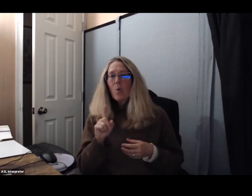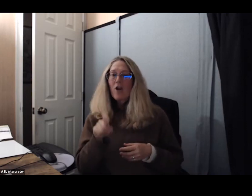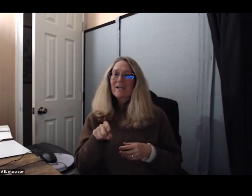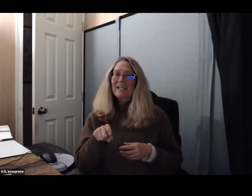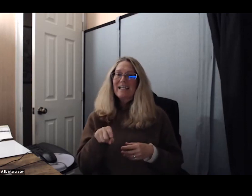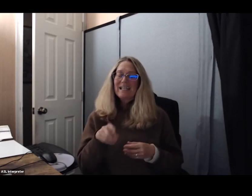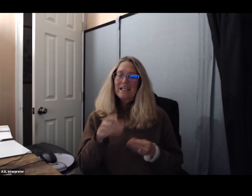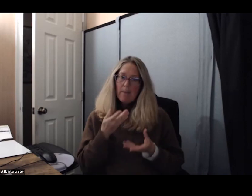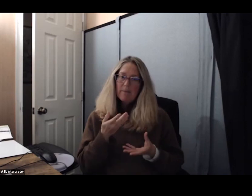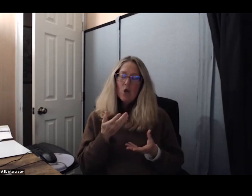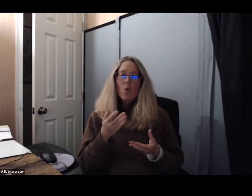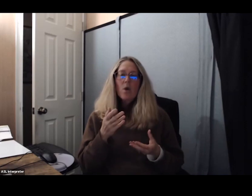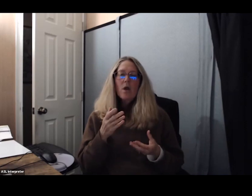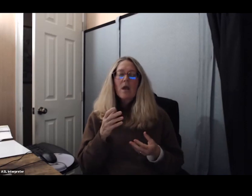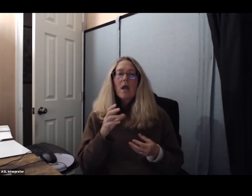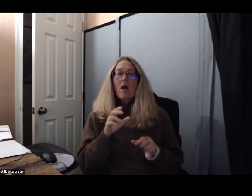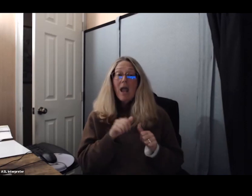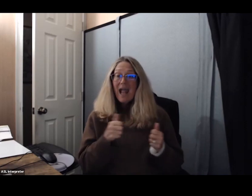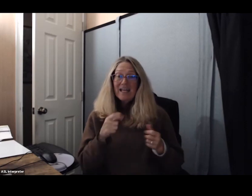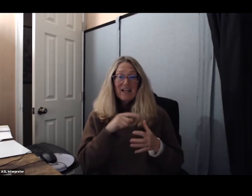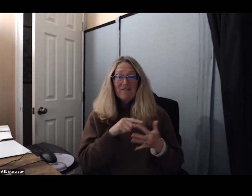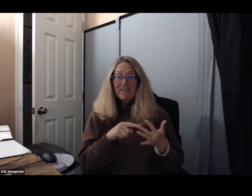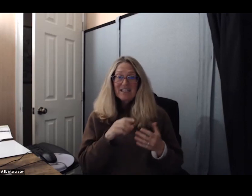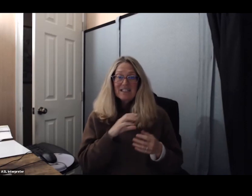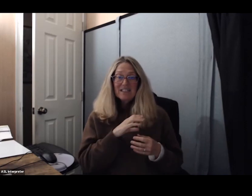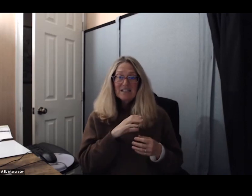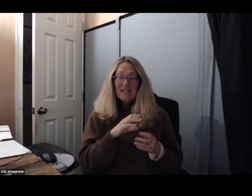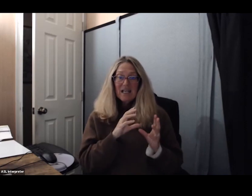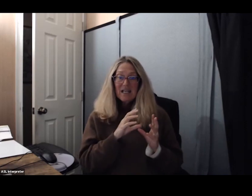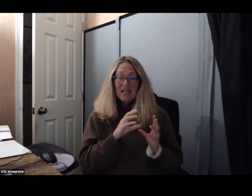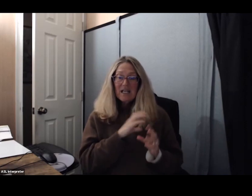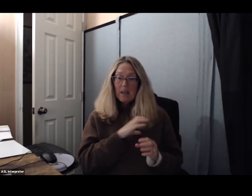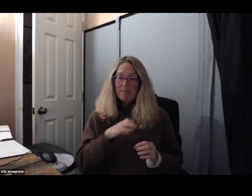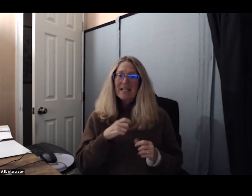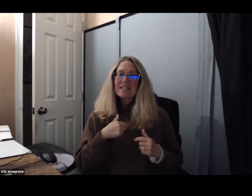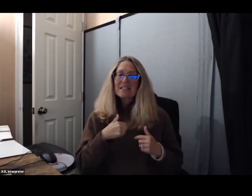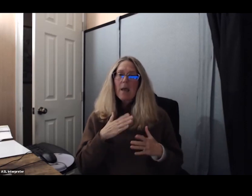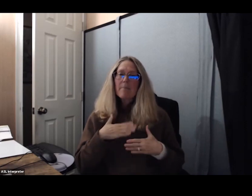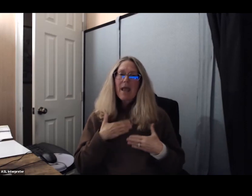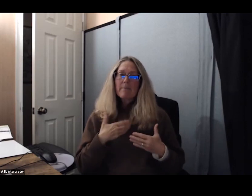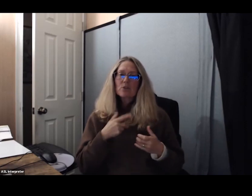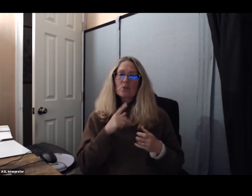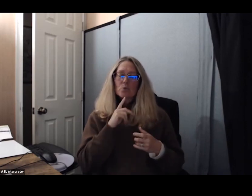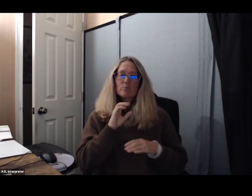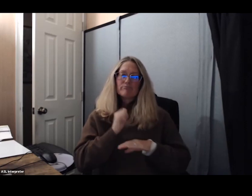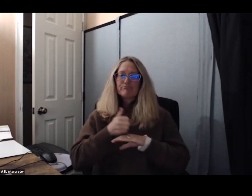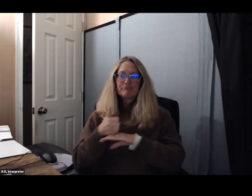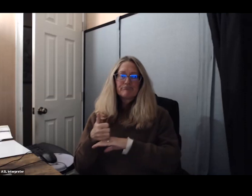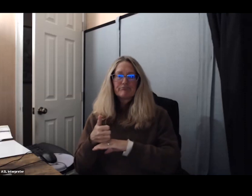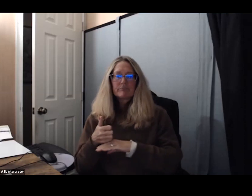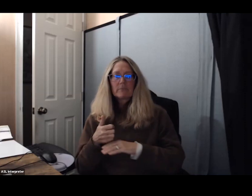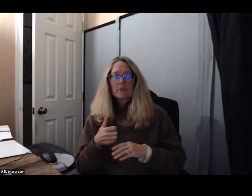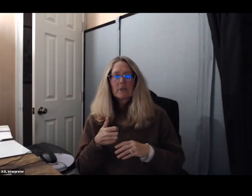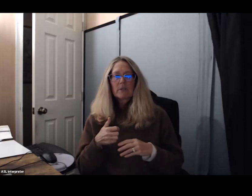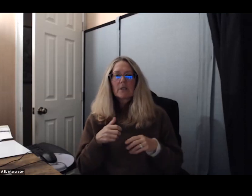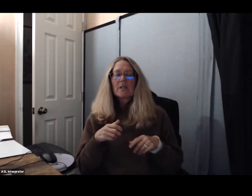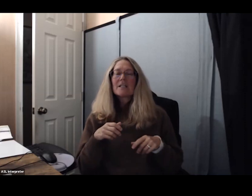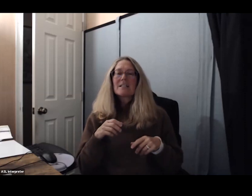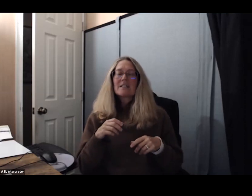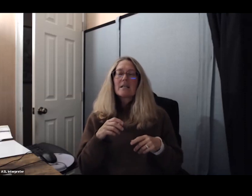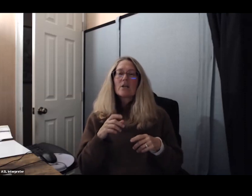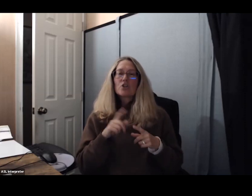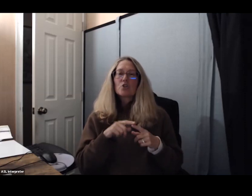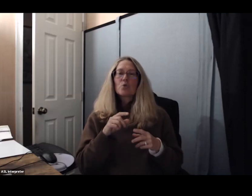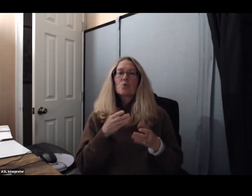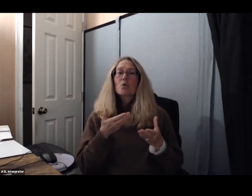Okay. I just want to say on any of these committees, I am willing, scheduling, permitting to serve as an